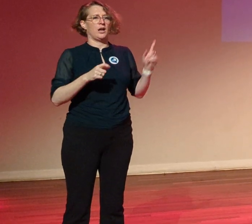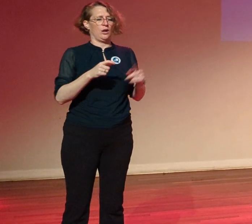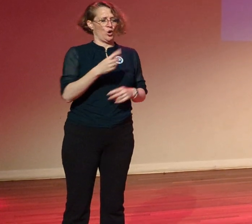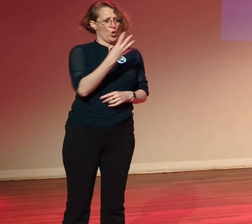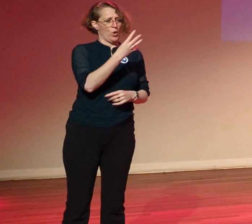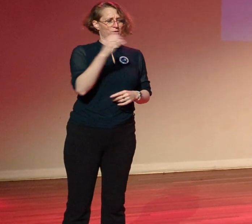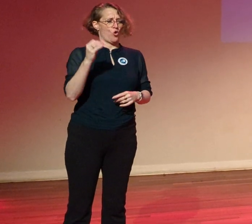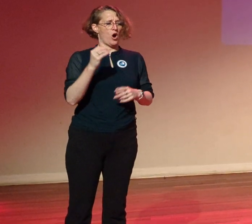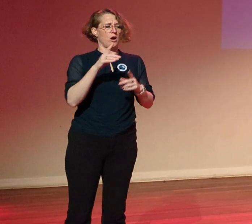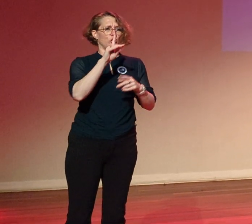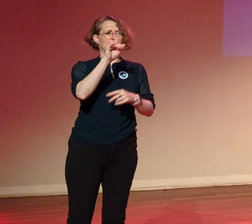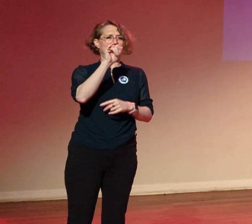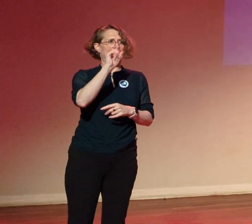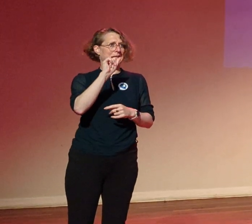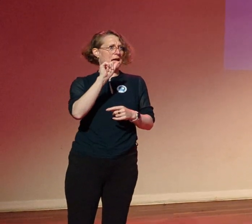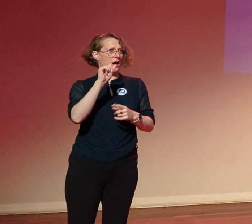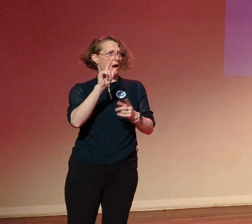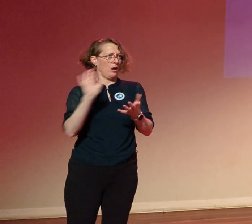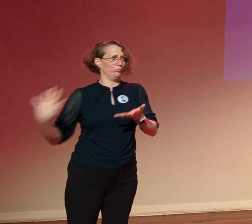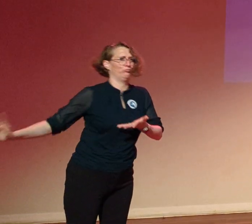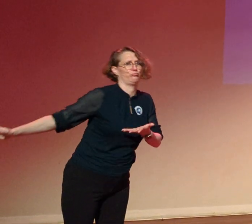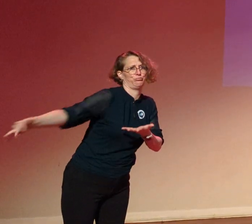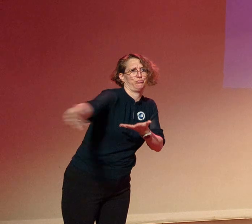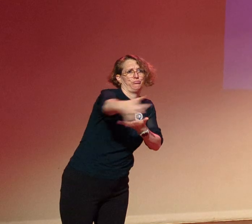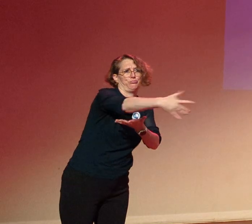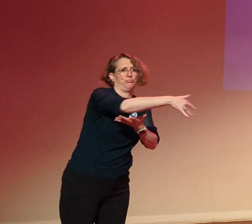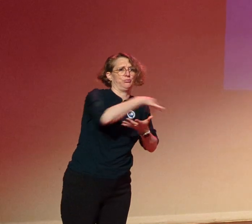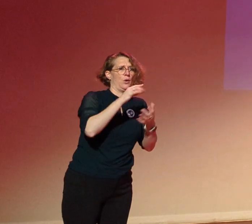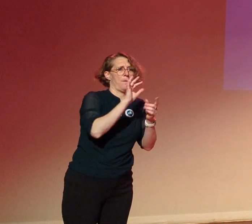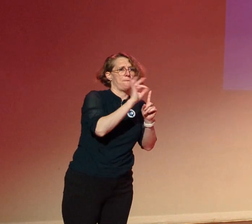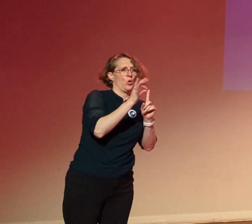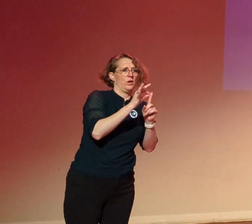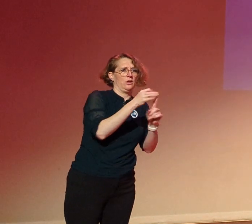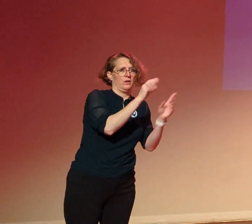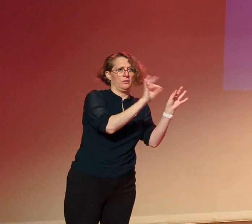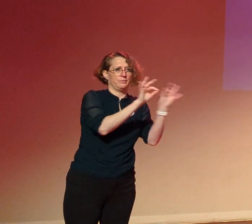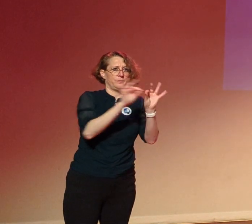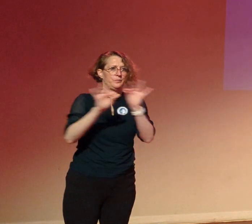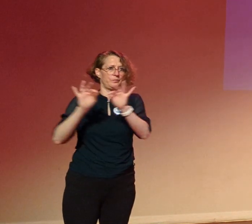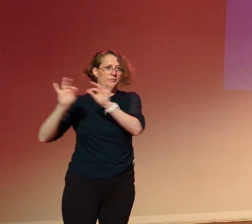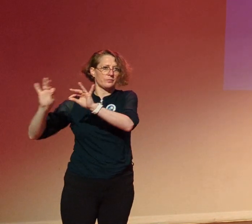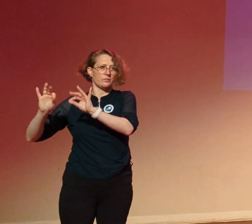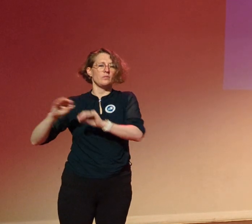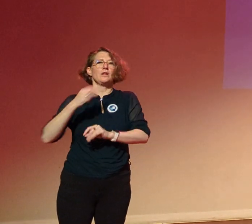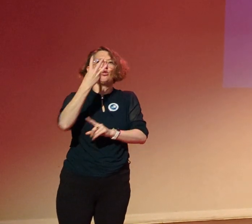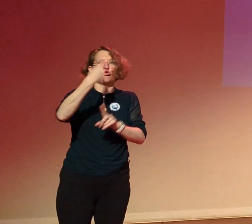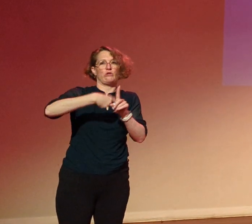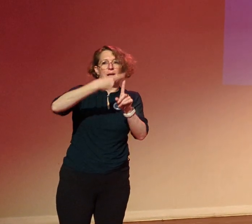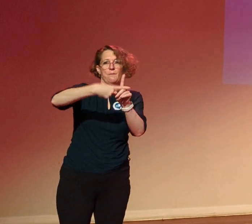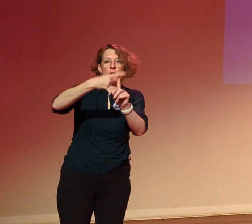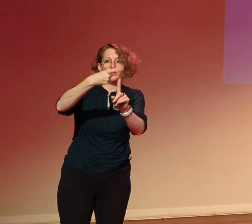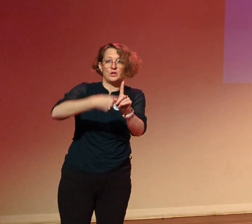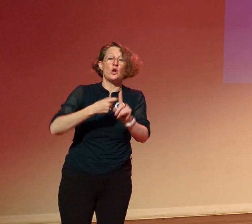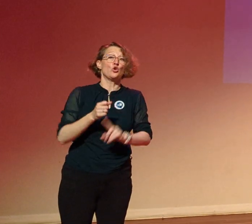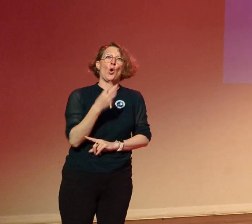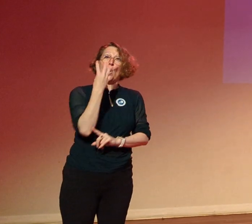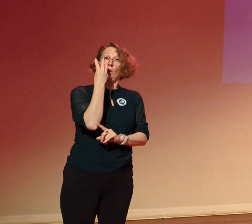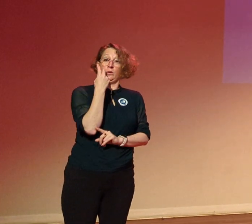400 data points. And so I would like to next look at tailored context